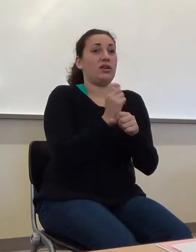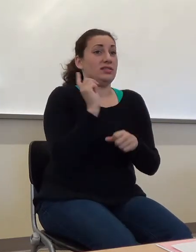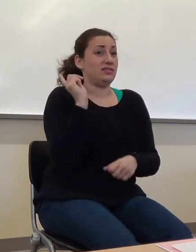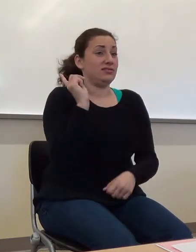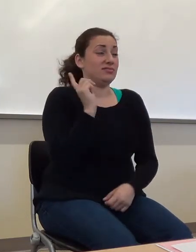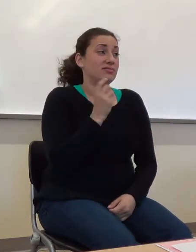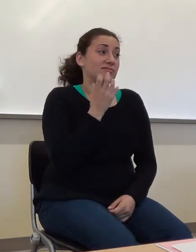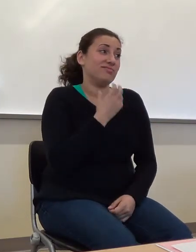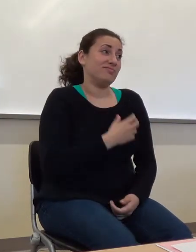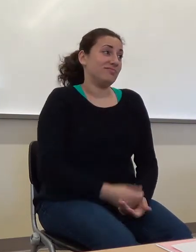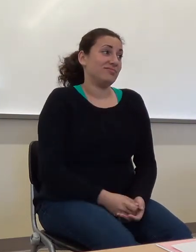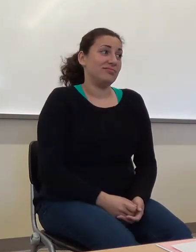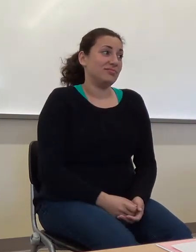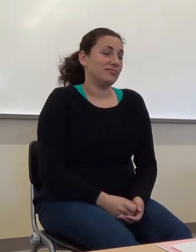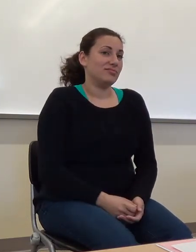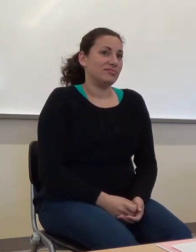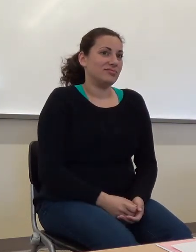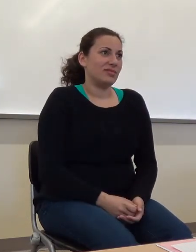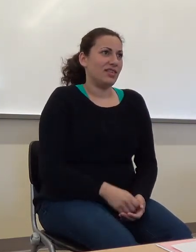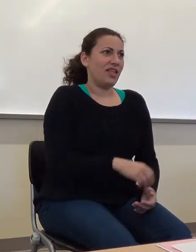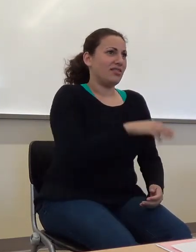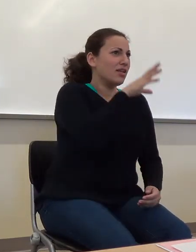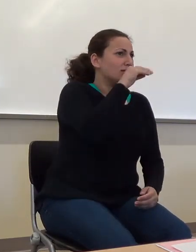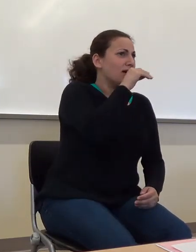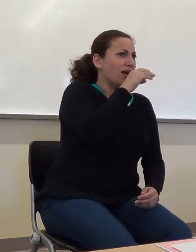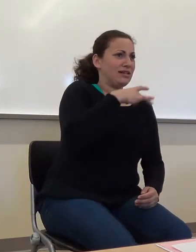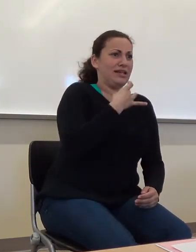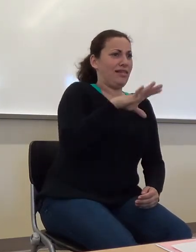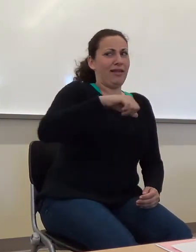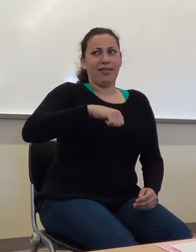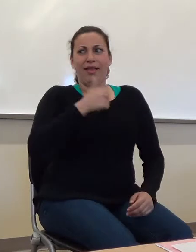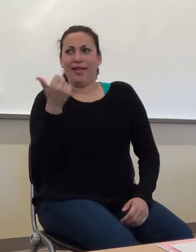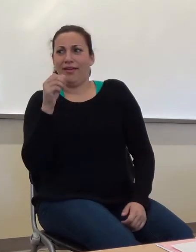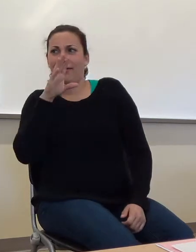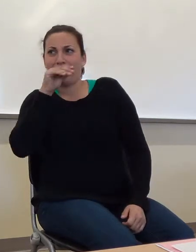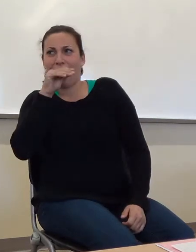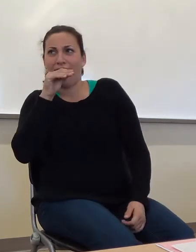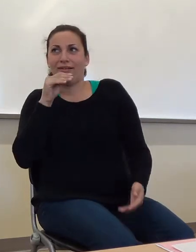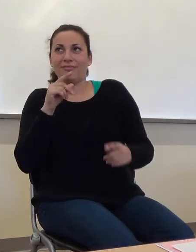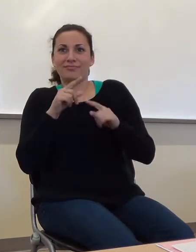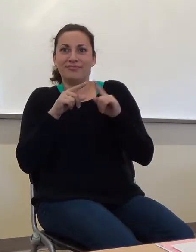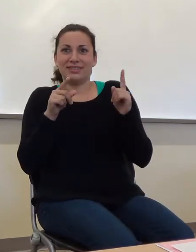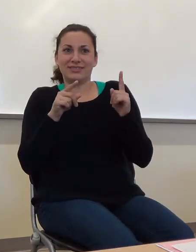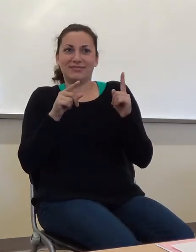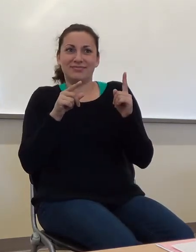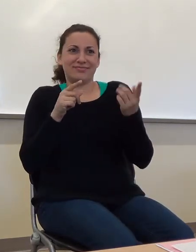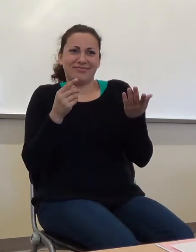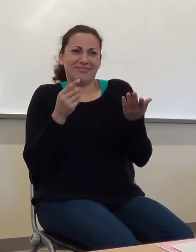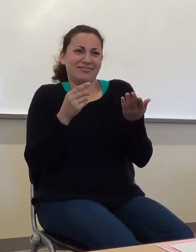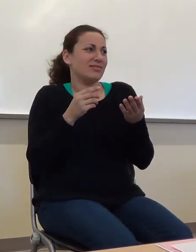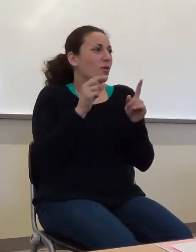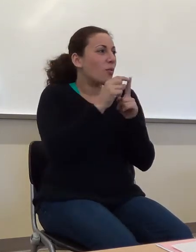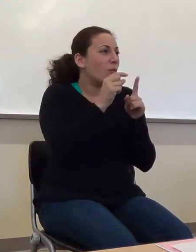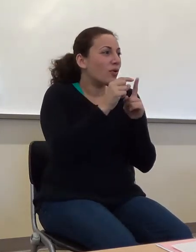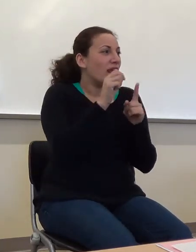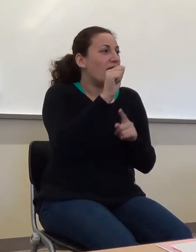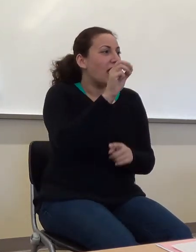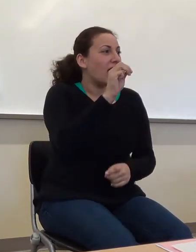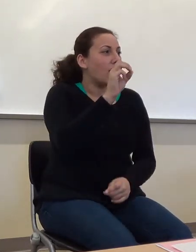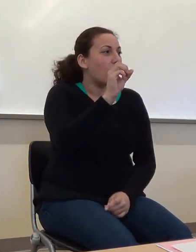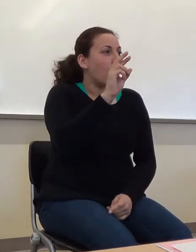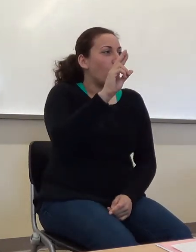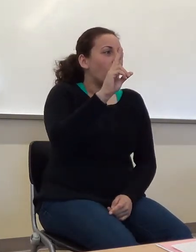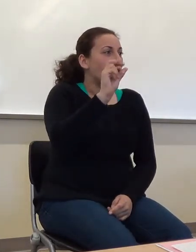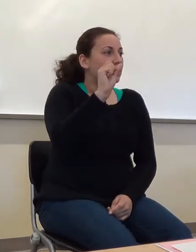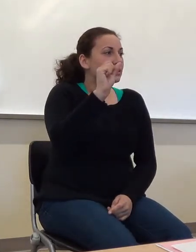The other duck didn't like the other duck, okay, but I said, but what does amorous mean? Okay, so this person got worse and